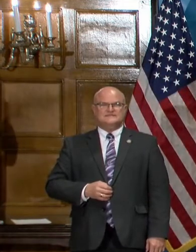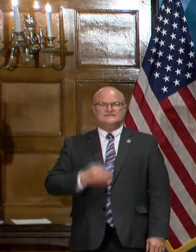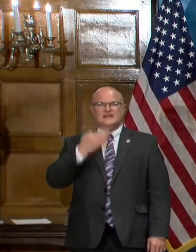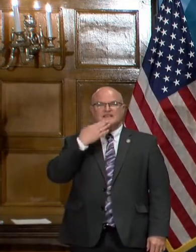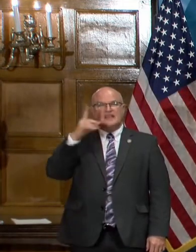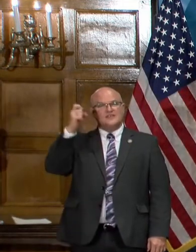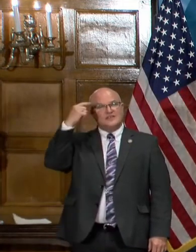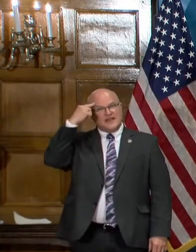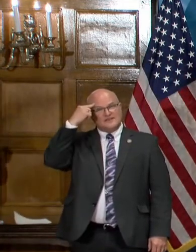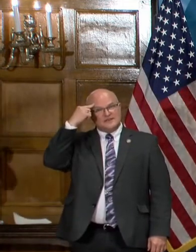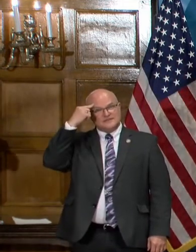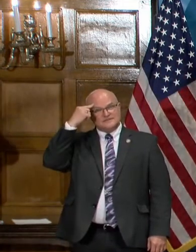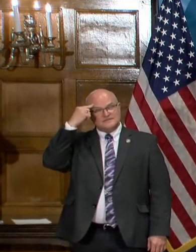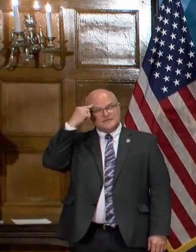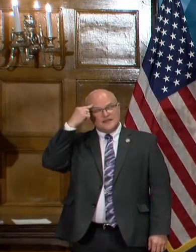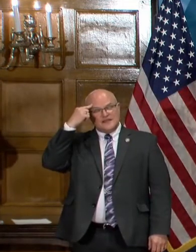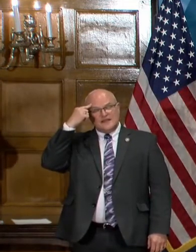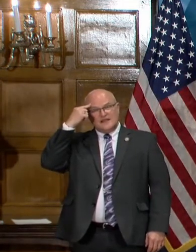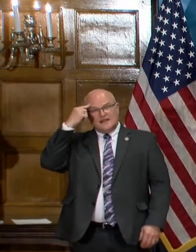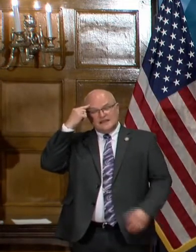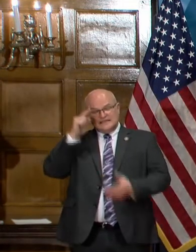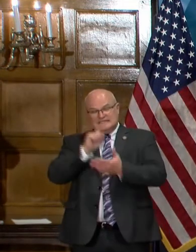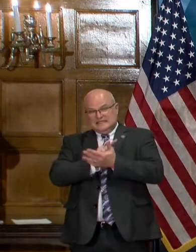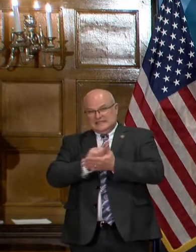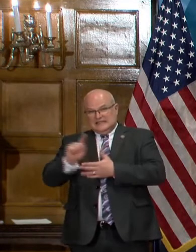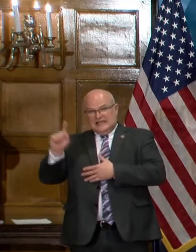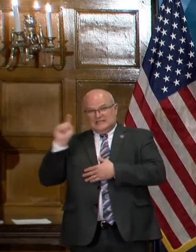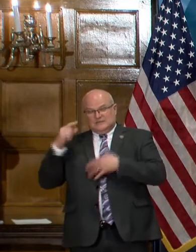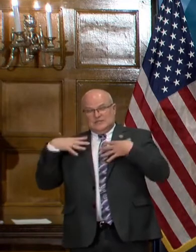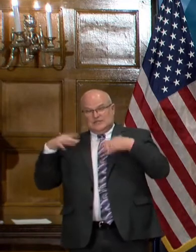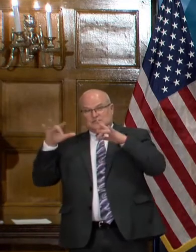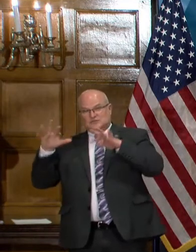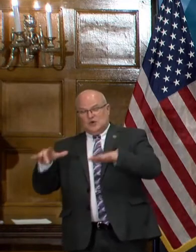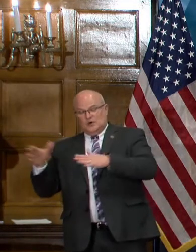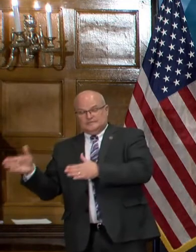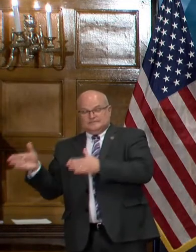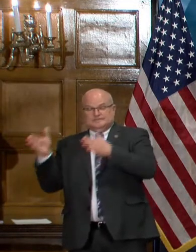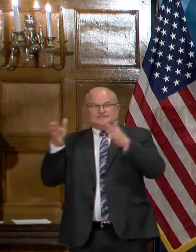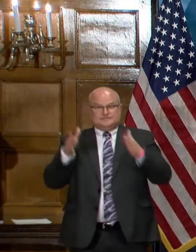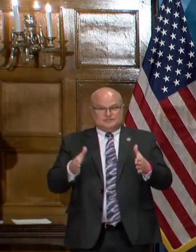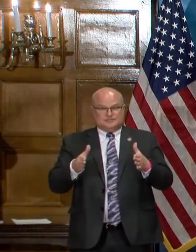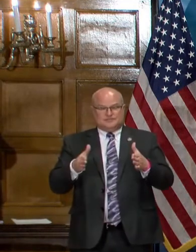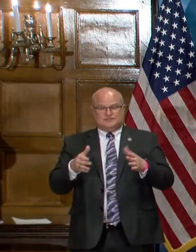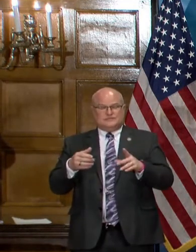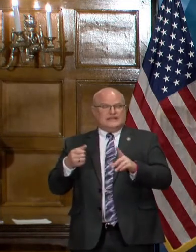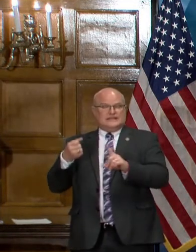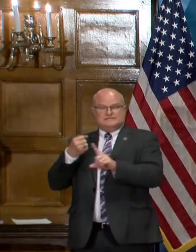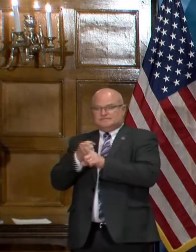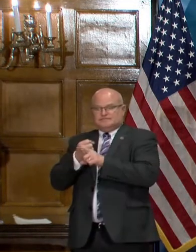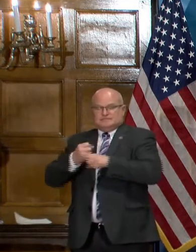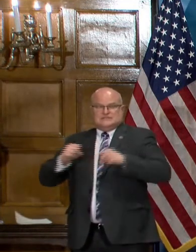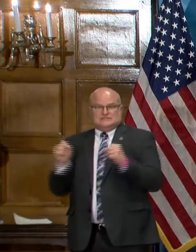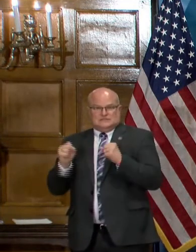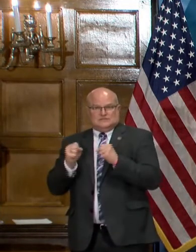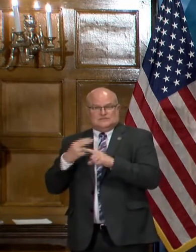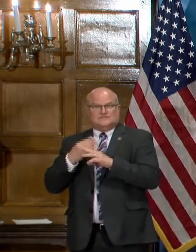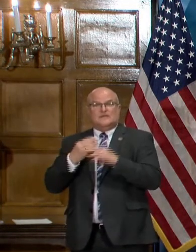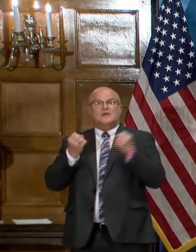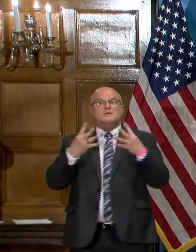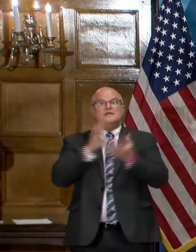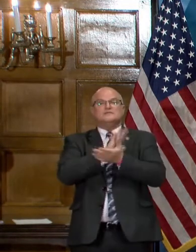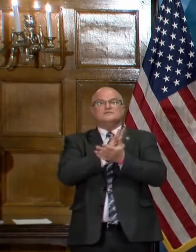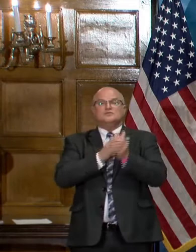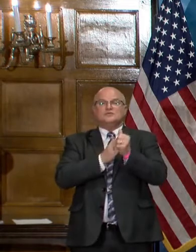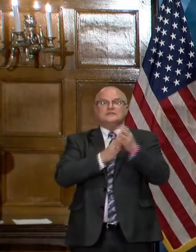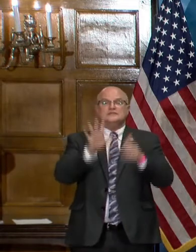Thank you, Governor. In the aftermath of last week's winter storms and the record cold temperatures, many of our school leaders